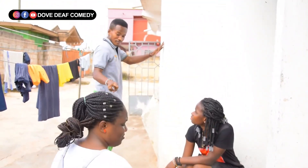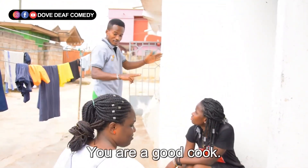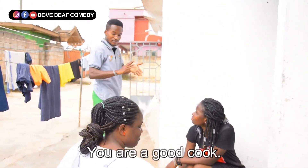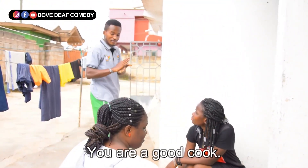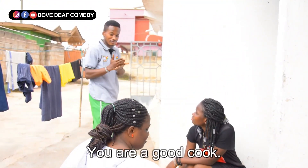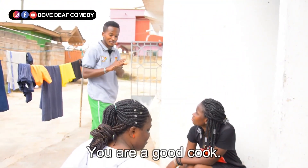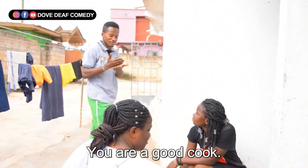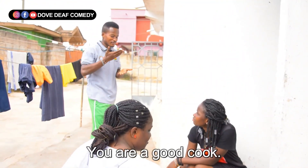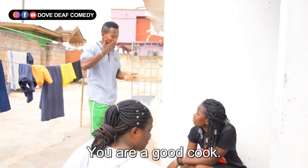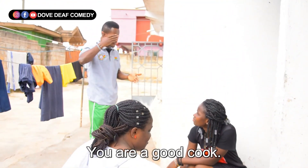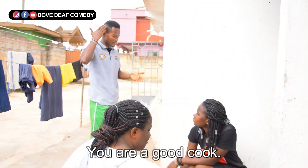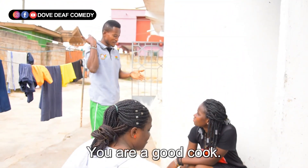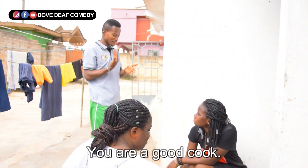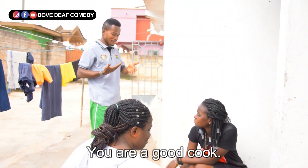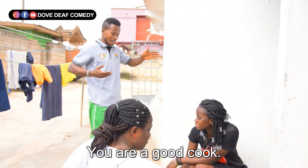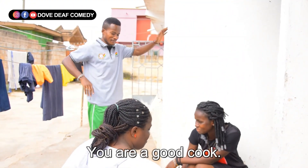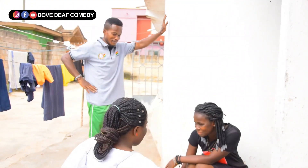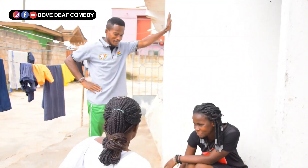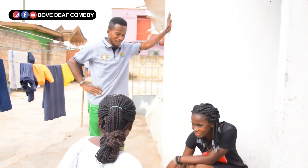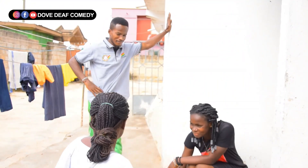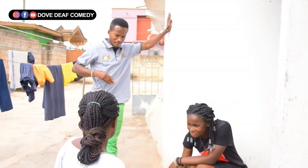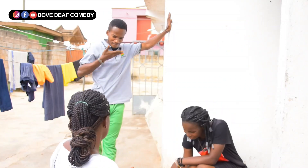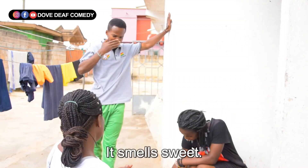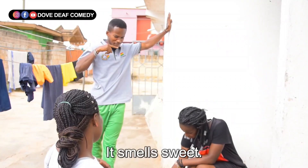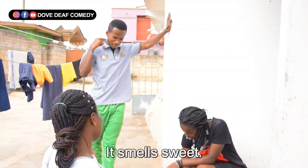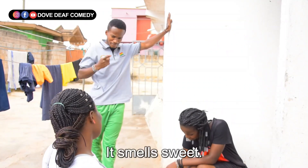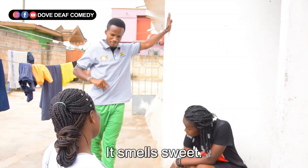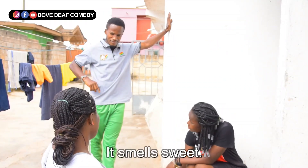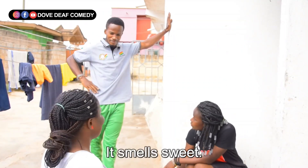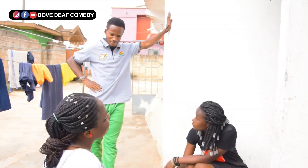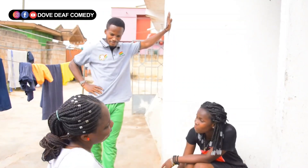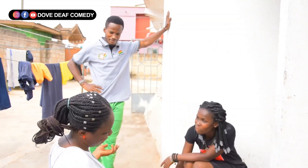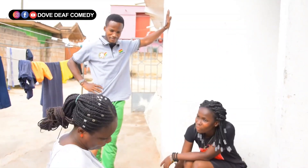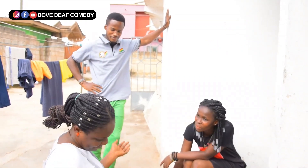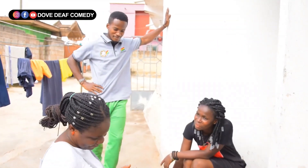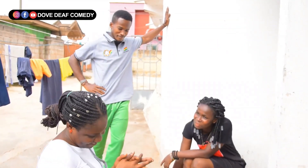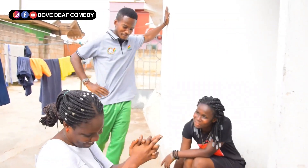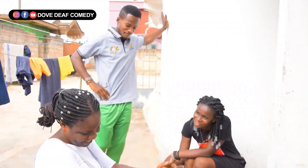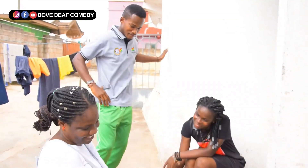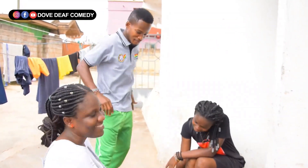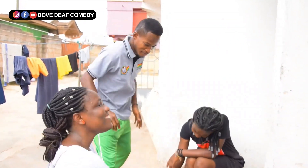You are a good cook. It smells sweet.